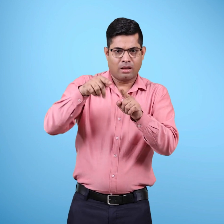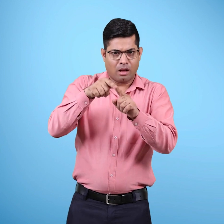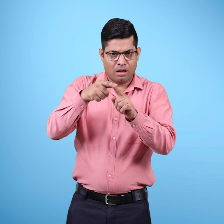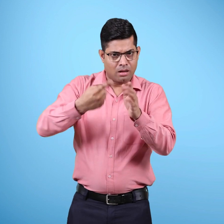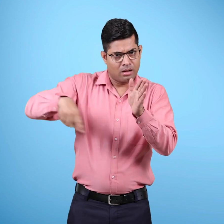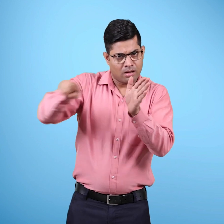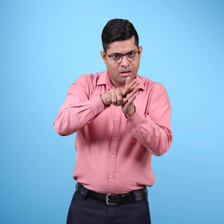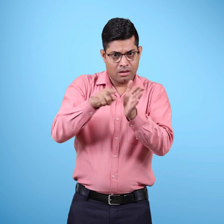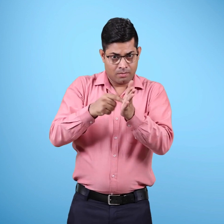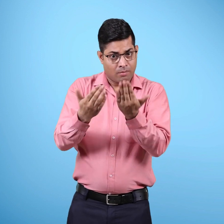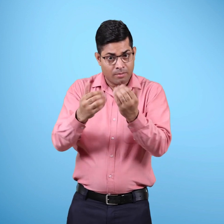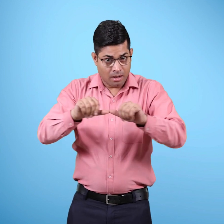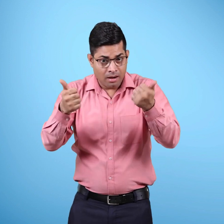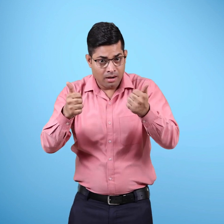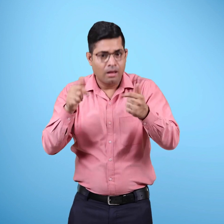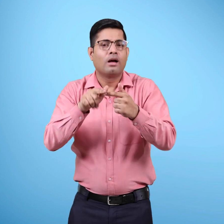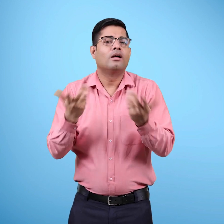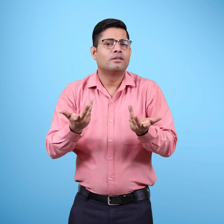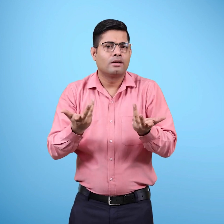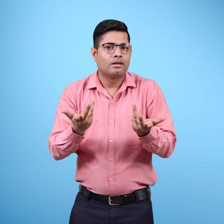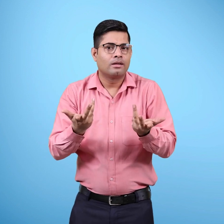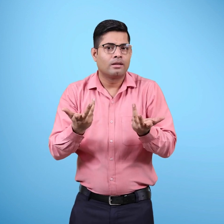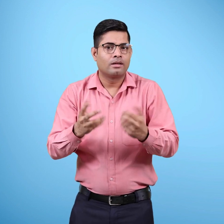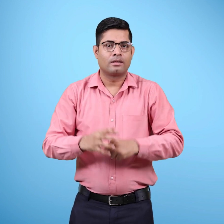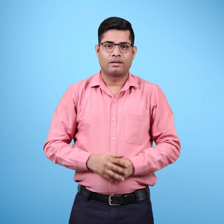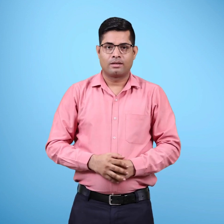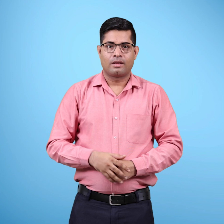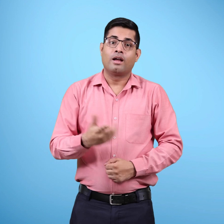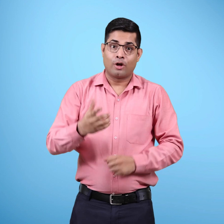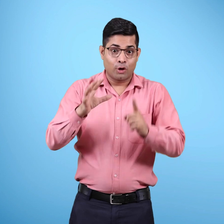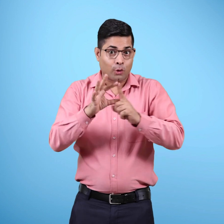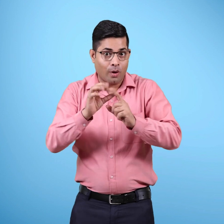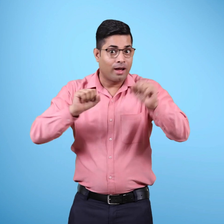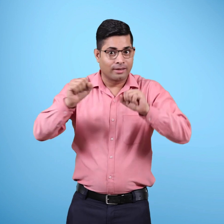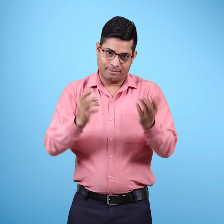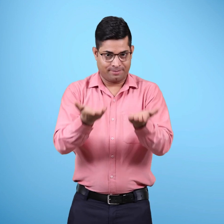cannot sign, here is an activity which will make you think again.